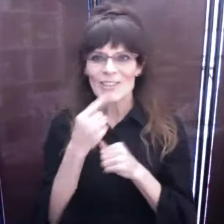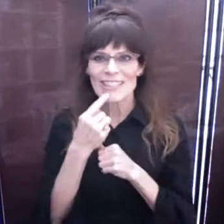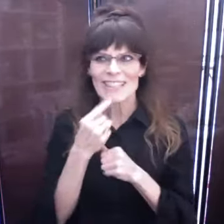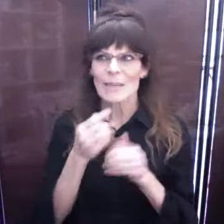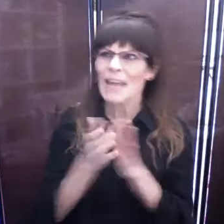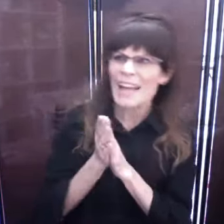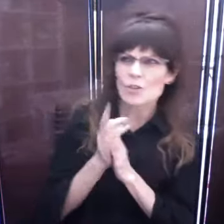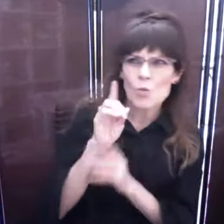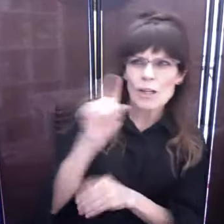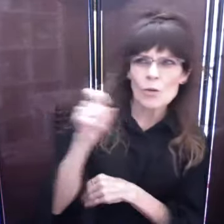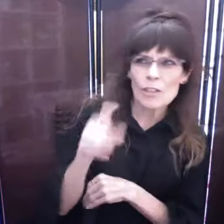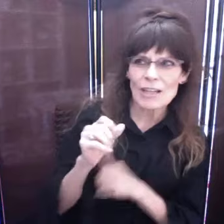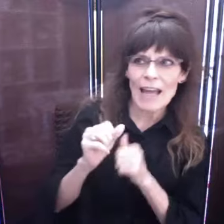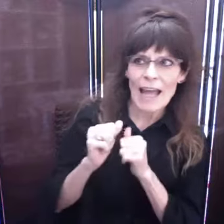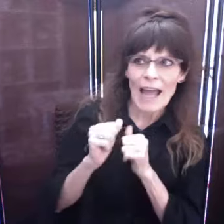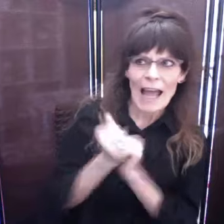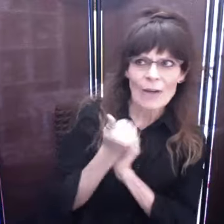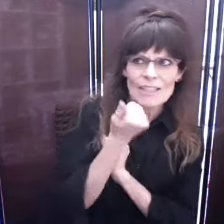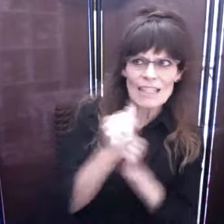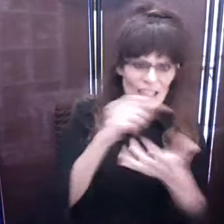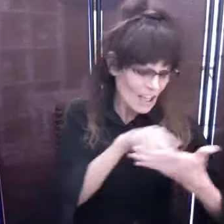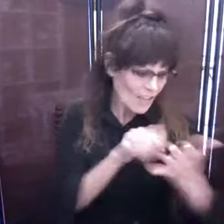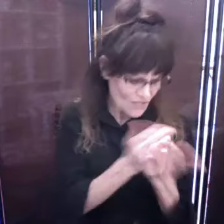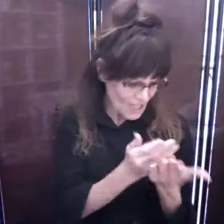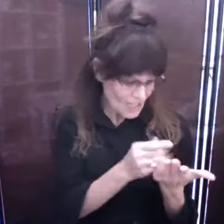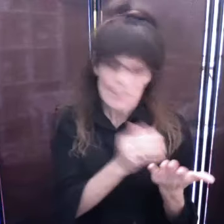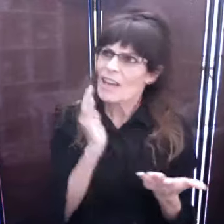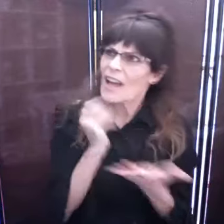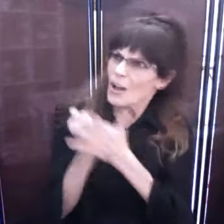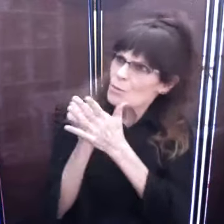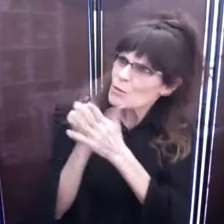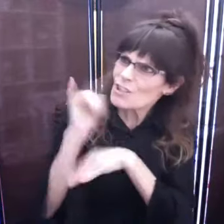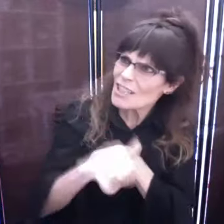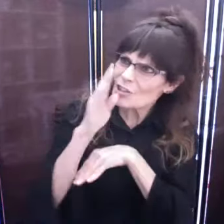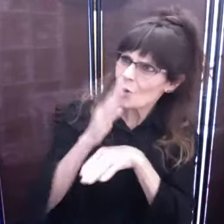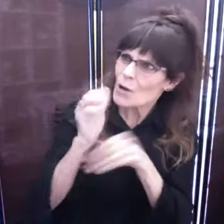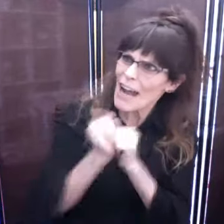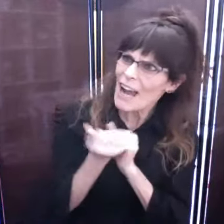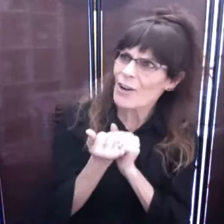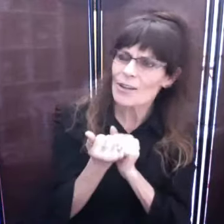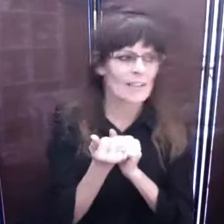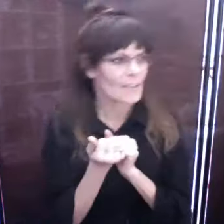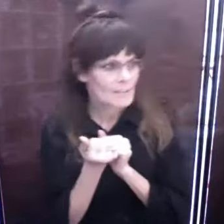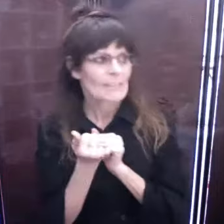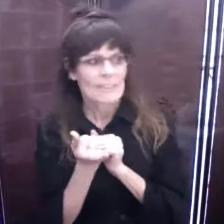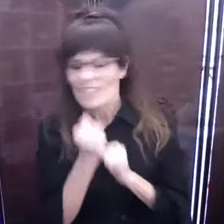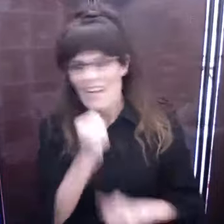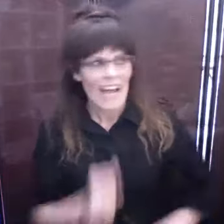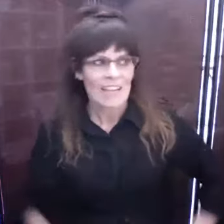you a question. How is any of this nonsense going to help you stay sober? And the kid said, I guess it's not. And he closed the book and said,